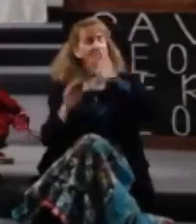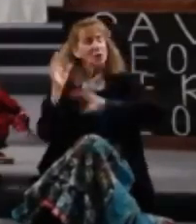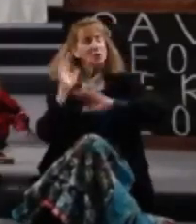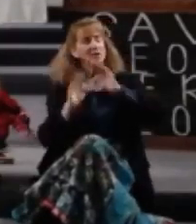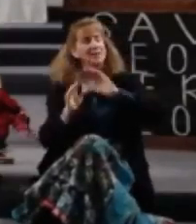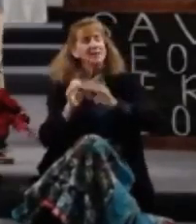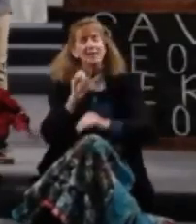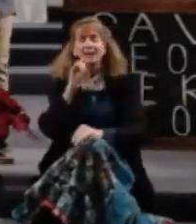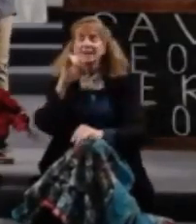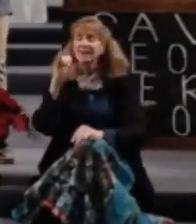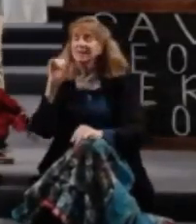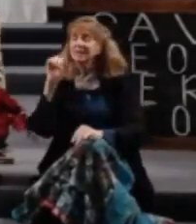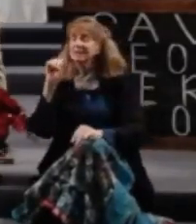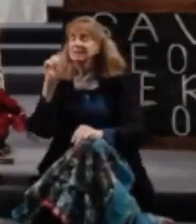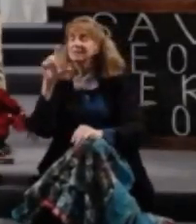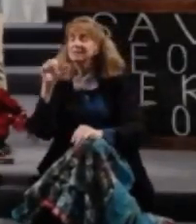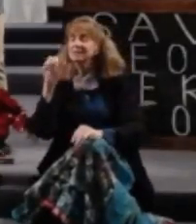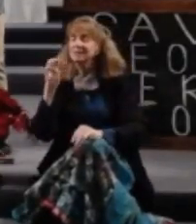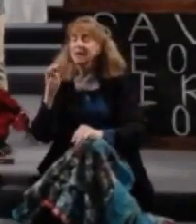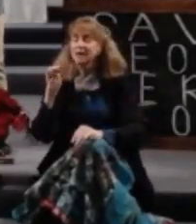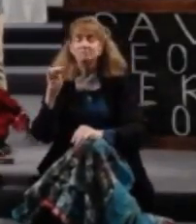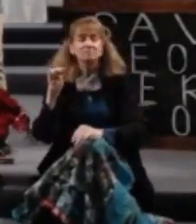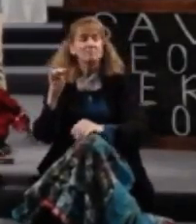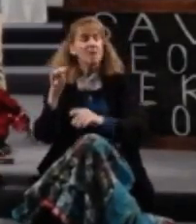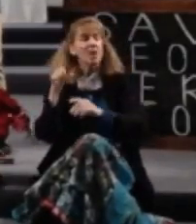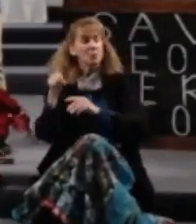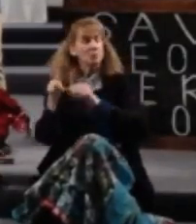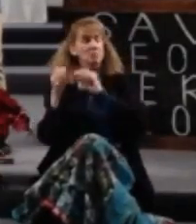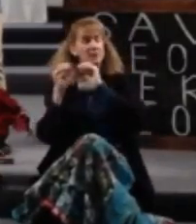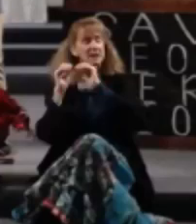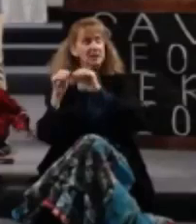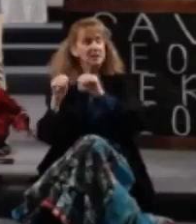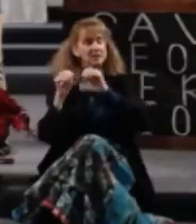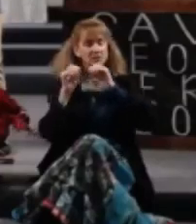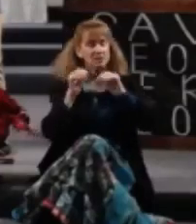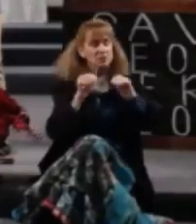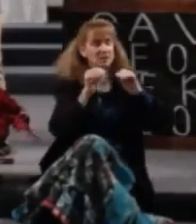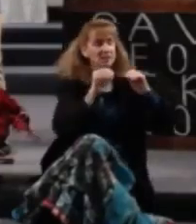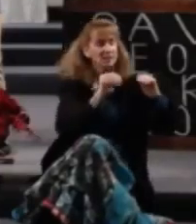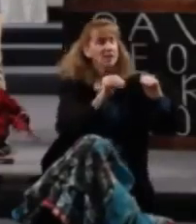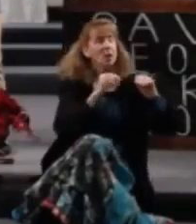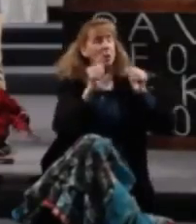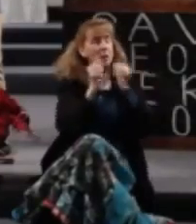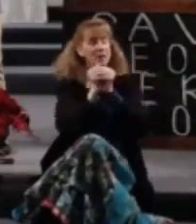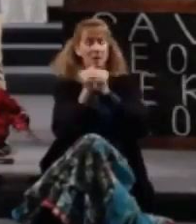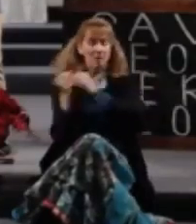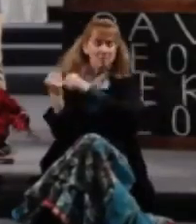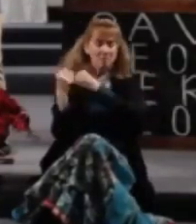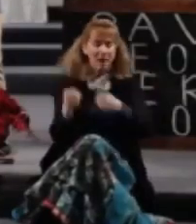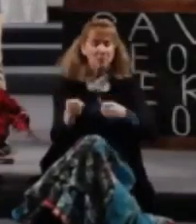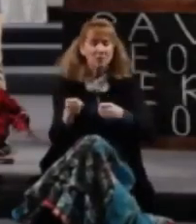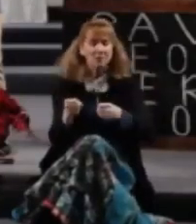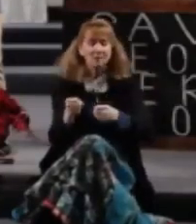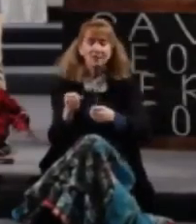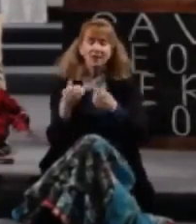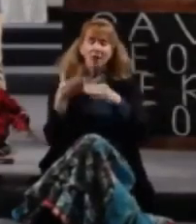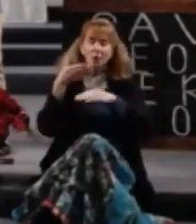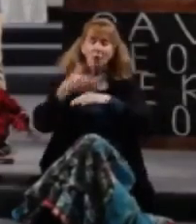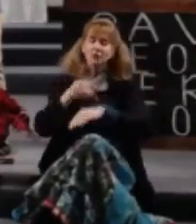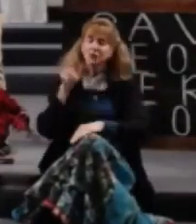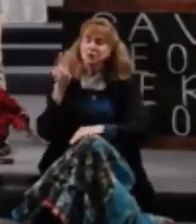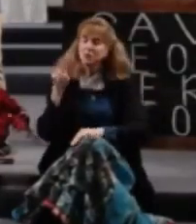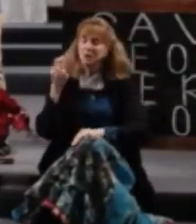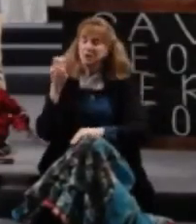years, it spread its faith by force of arms and intimidation. Over 200,000 people